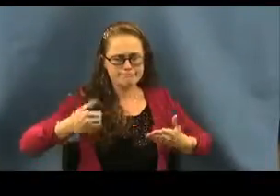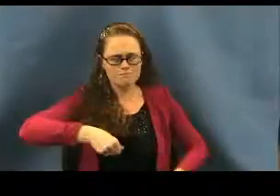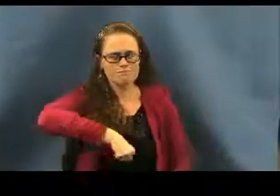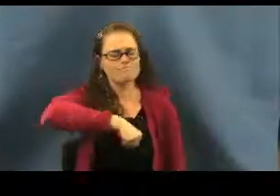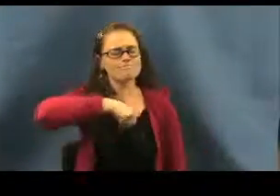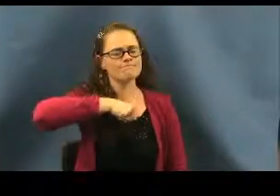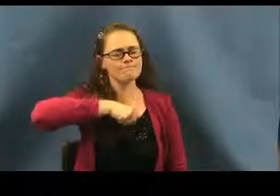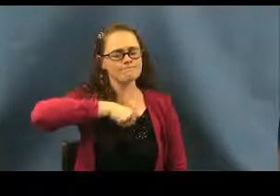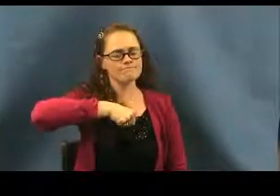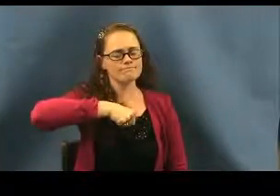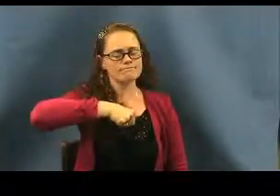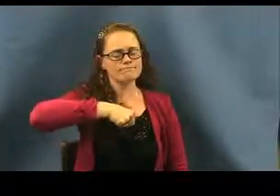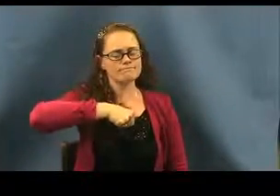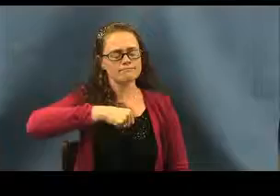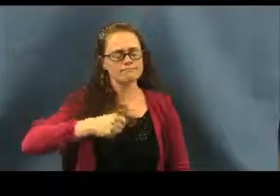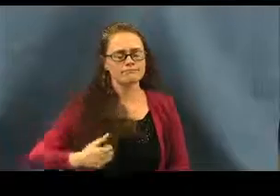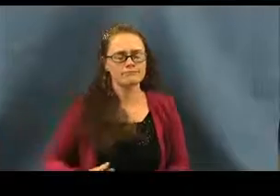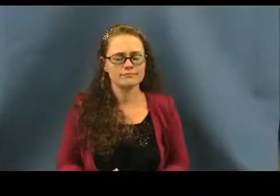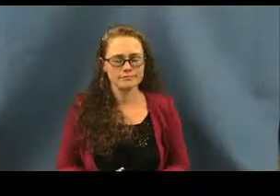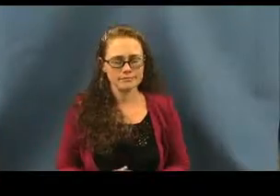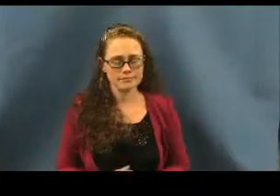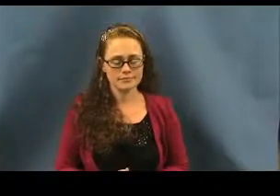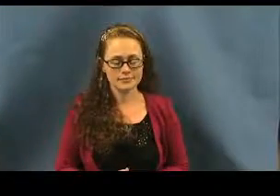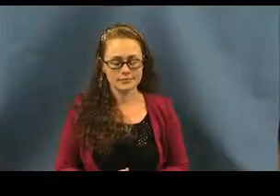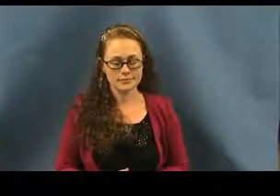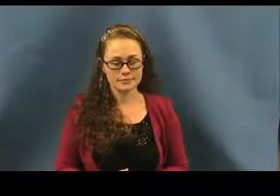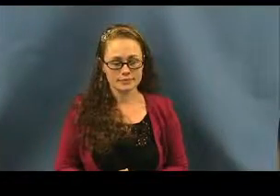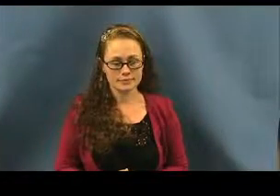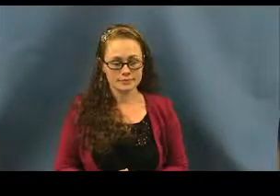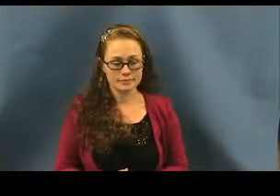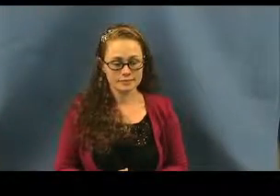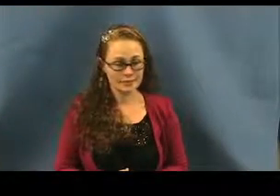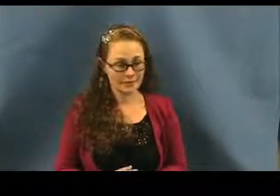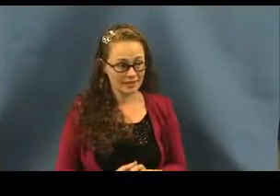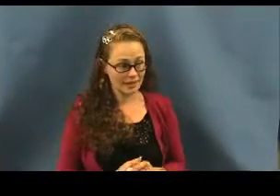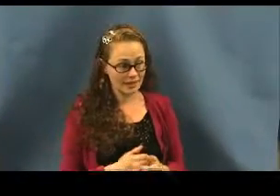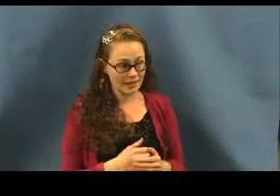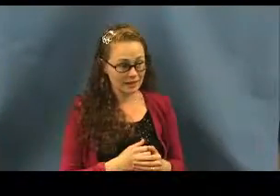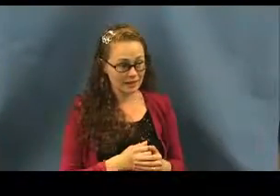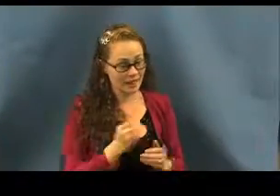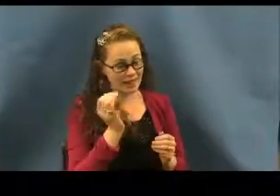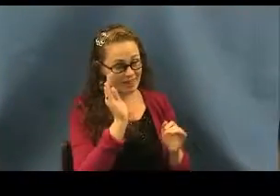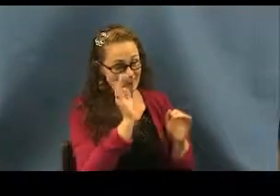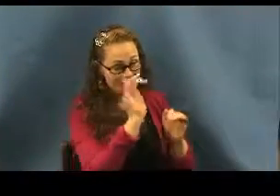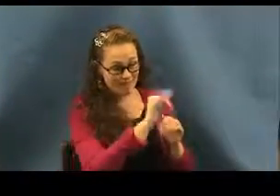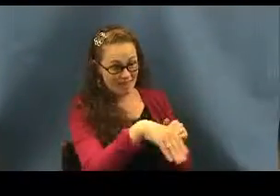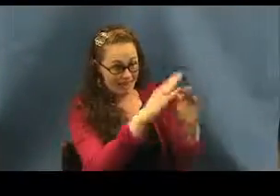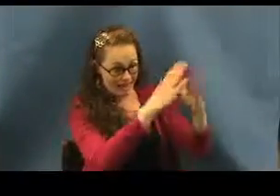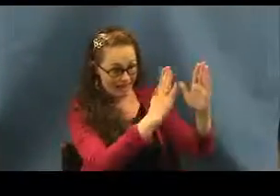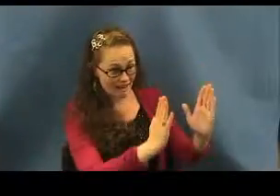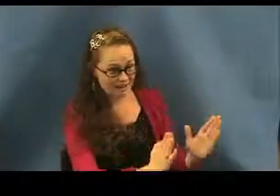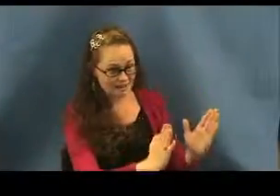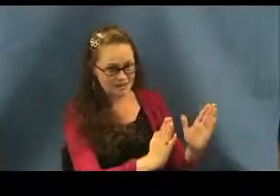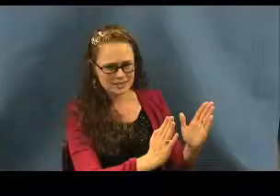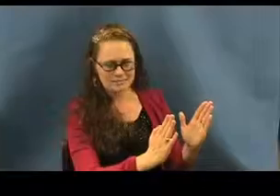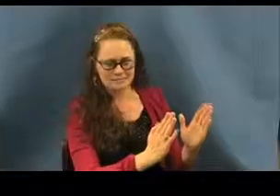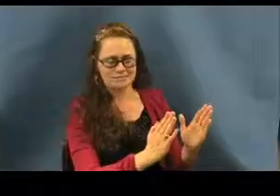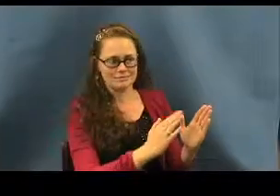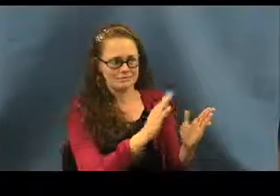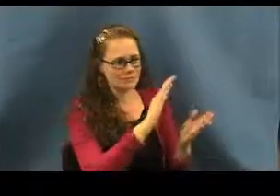So this neglected space became a constructive one, and people's hopes and dreams made me laugh out loud, tear